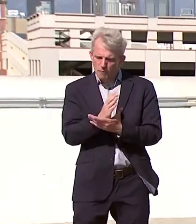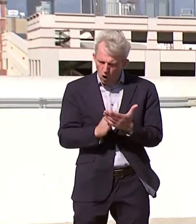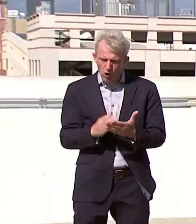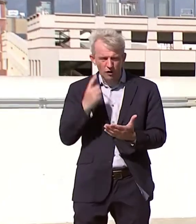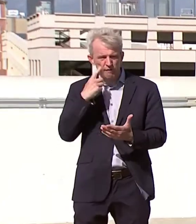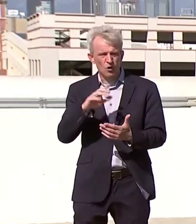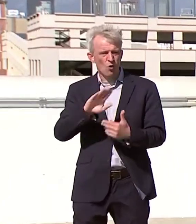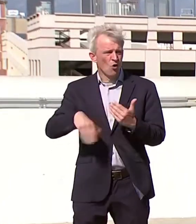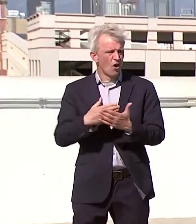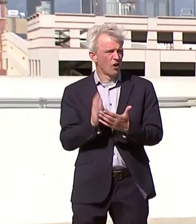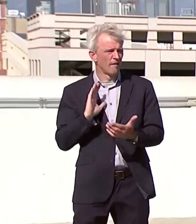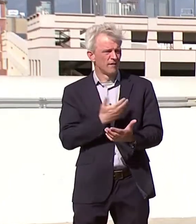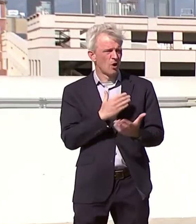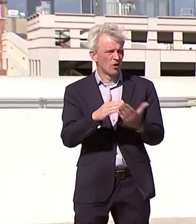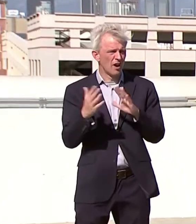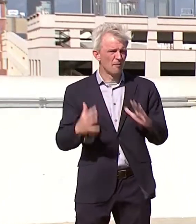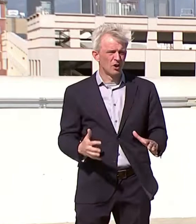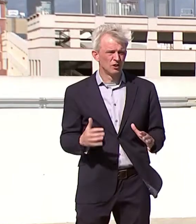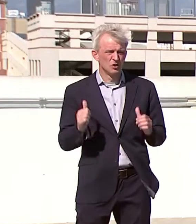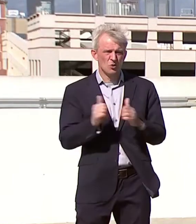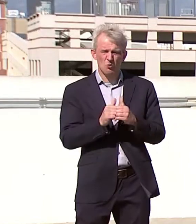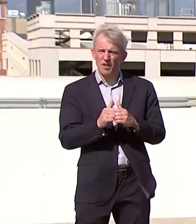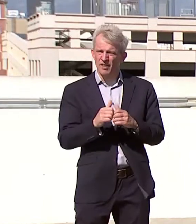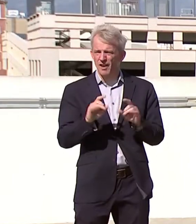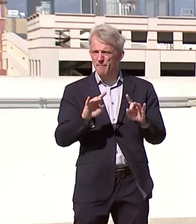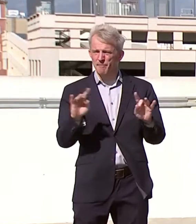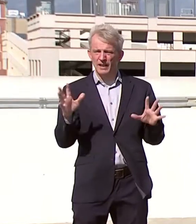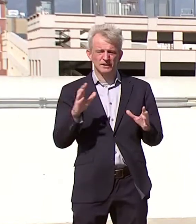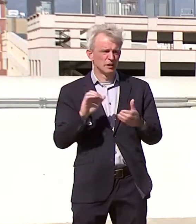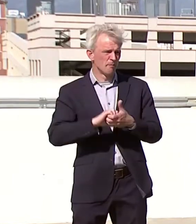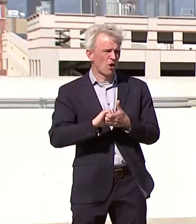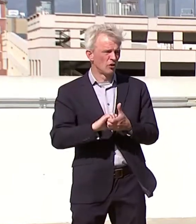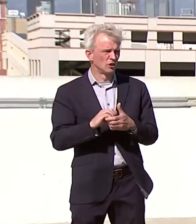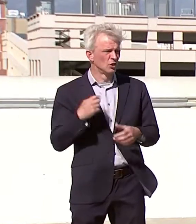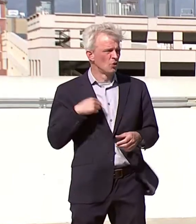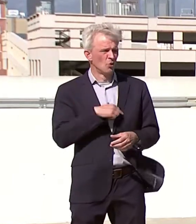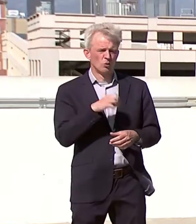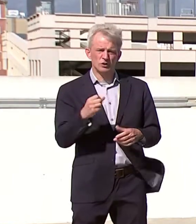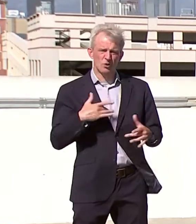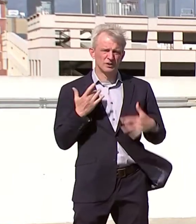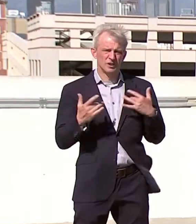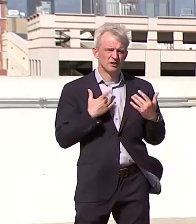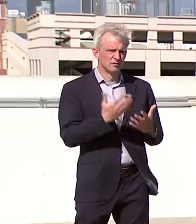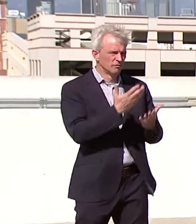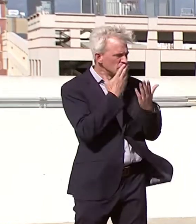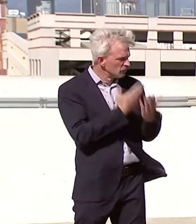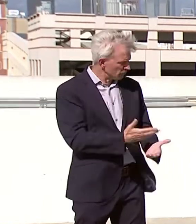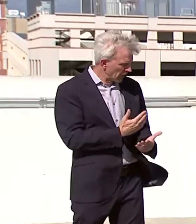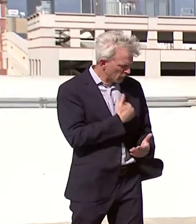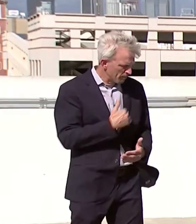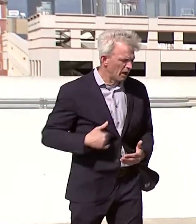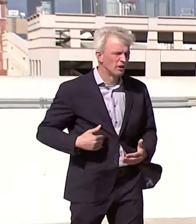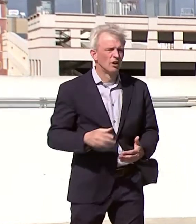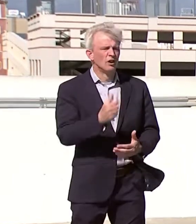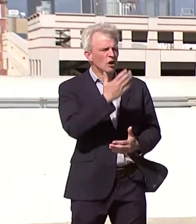and together with such amazing partners. We are so excited about it. Thank you, Mayor. Thank you,